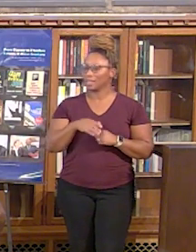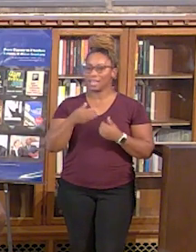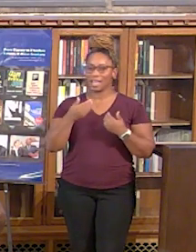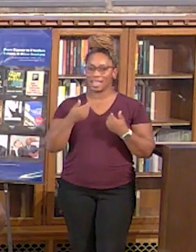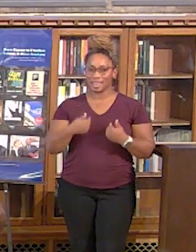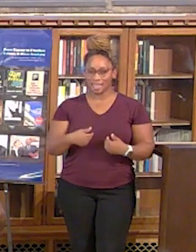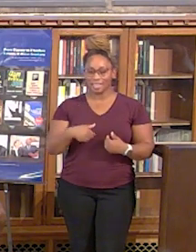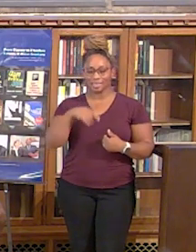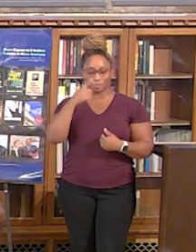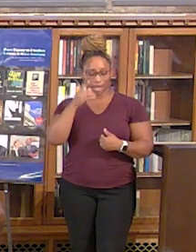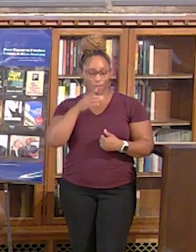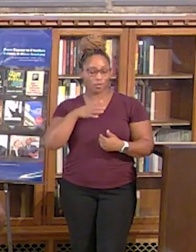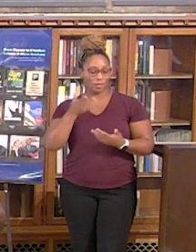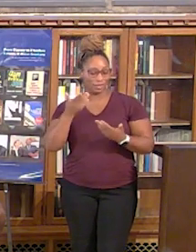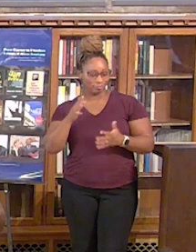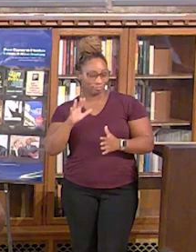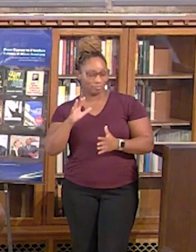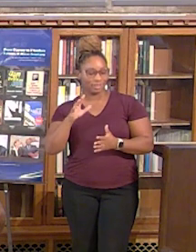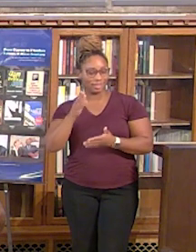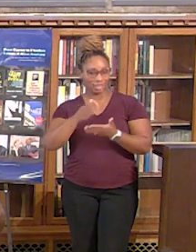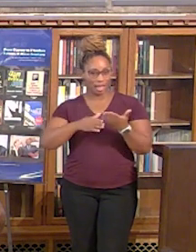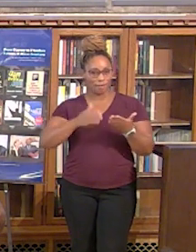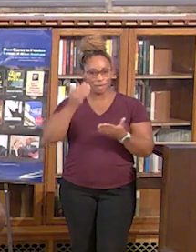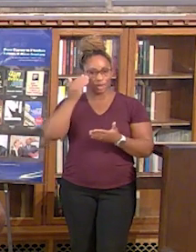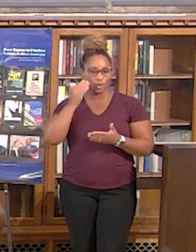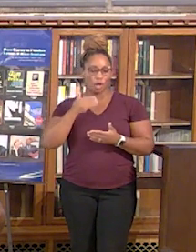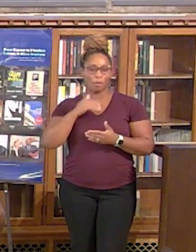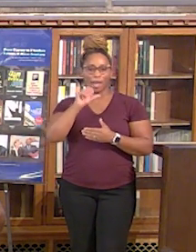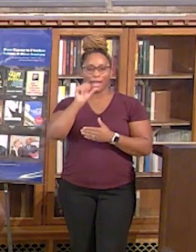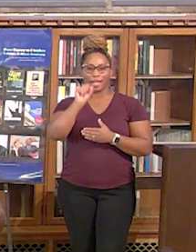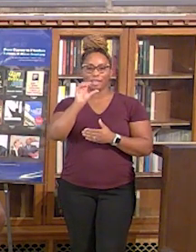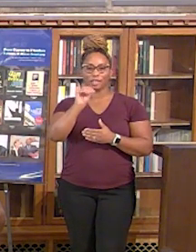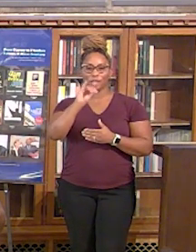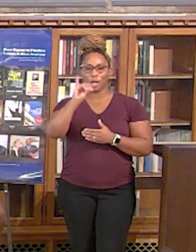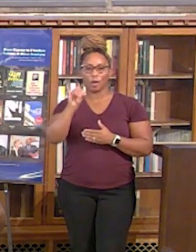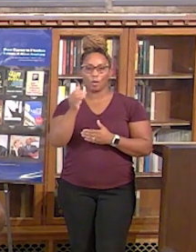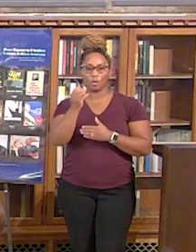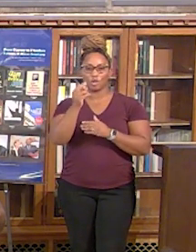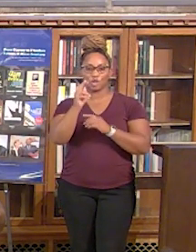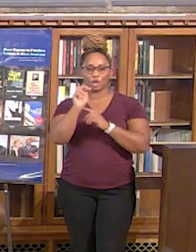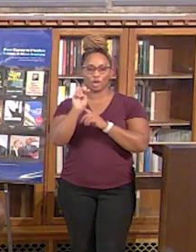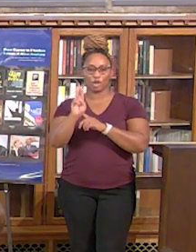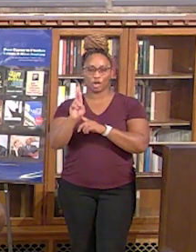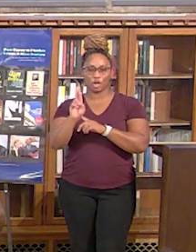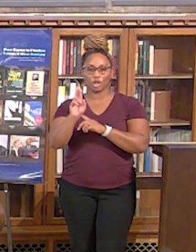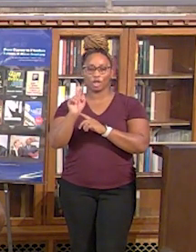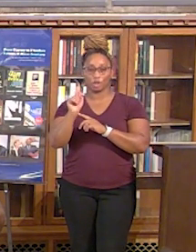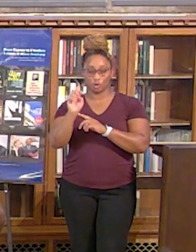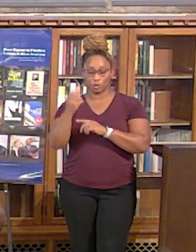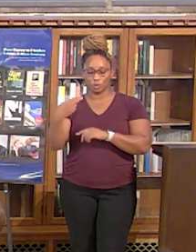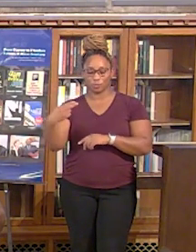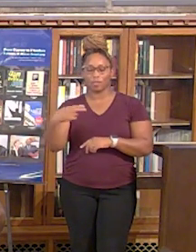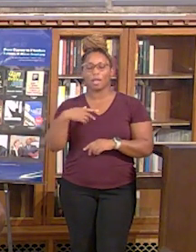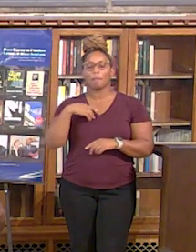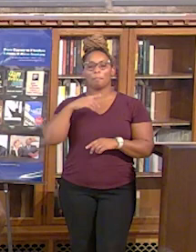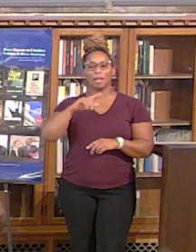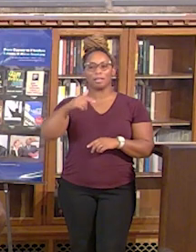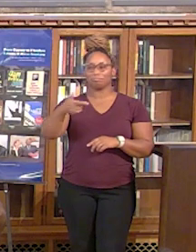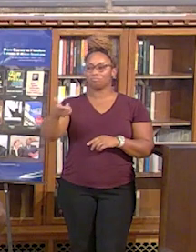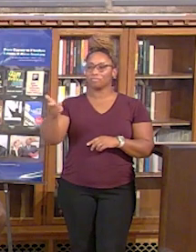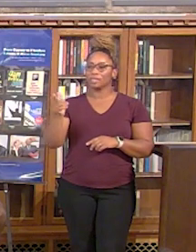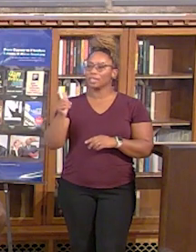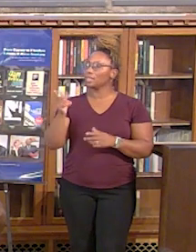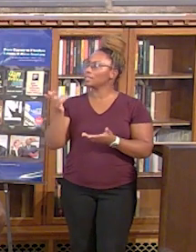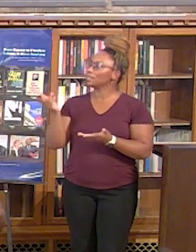body has done some some of you know my sourer truth but I'm going to turn to you all for the questions about